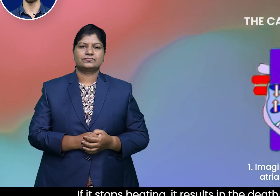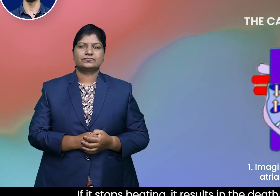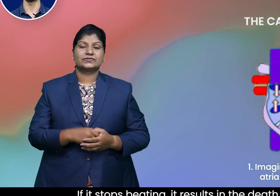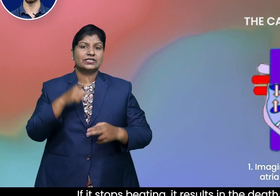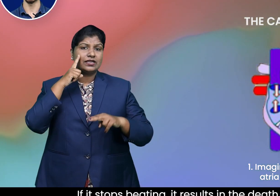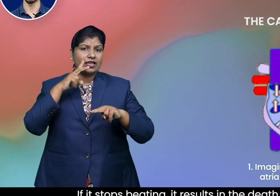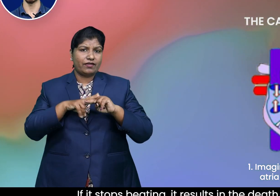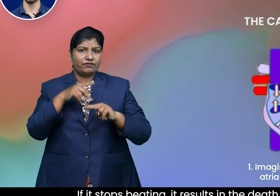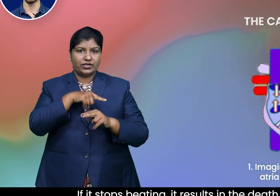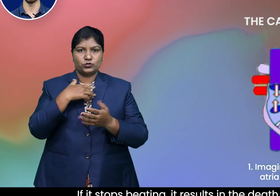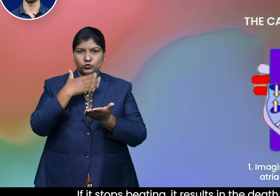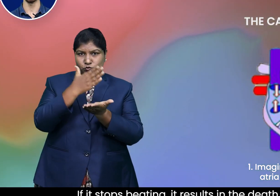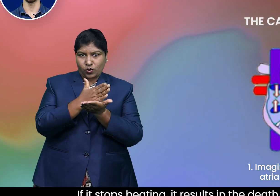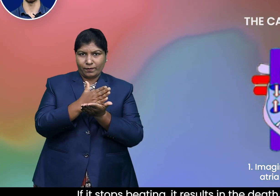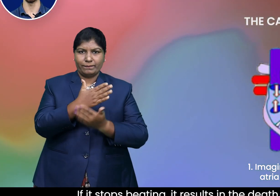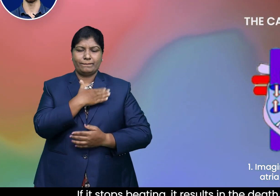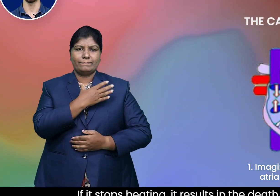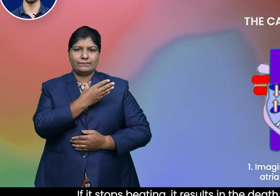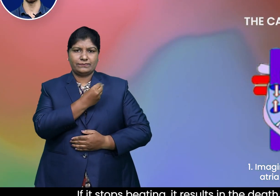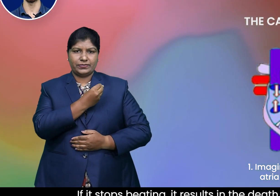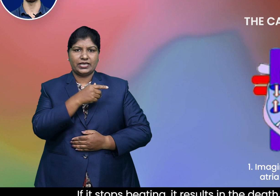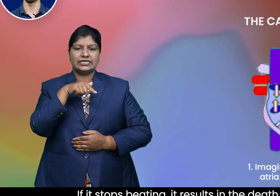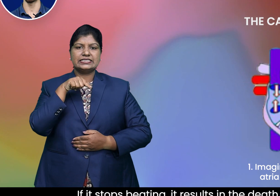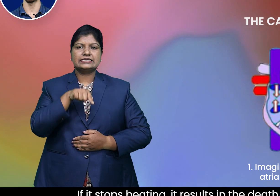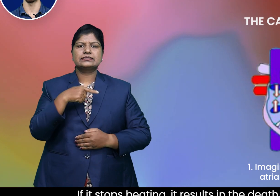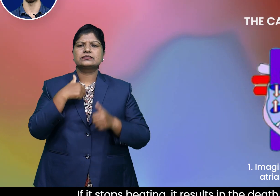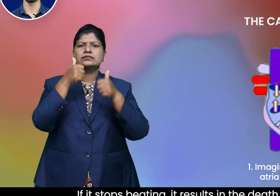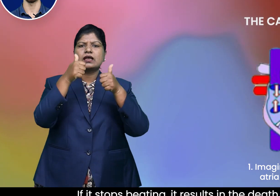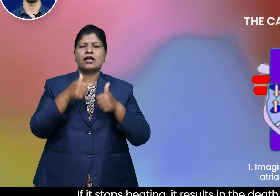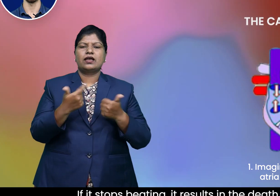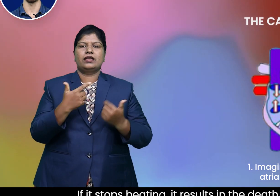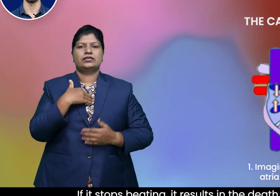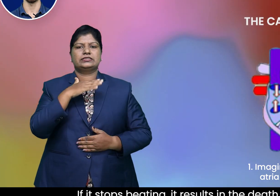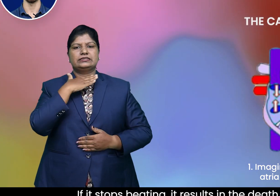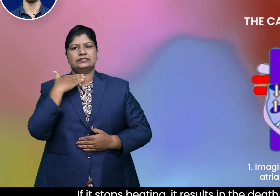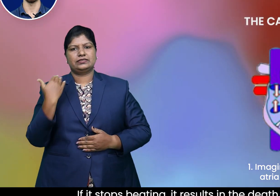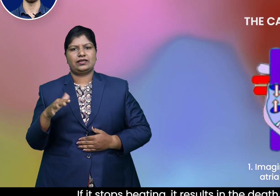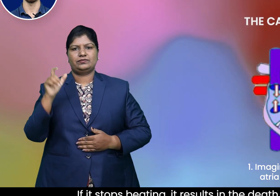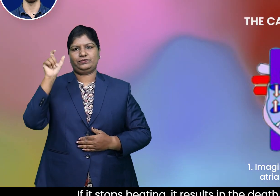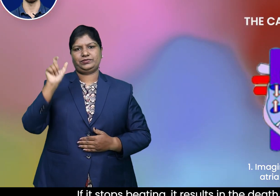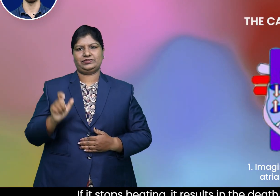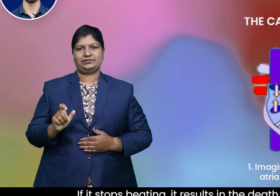If it stops beating, it results in the death of a person.